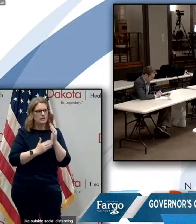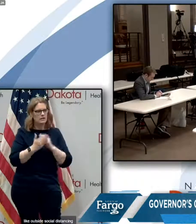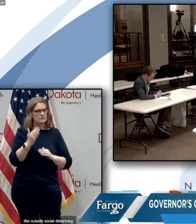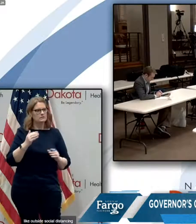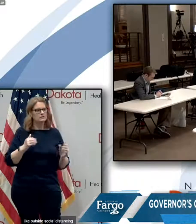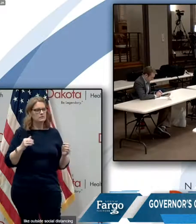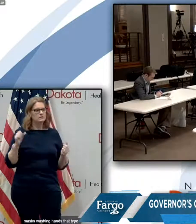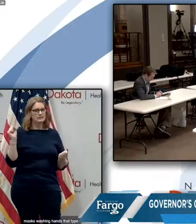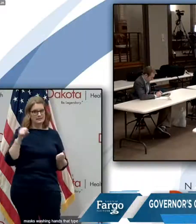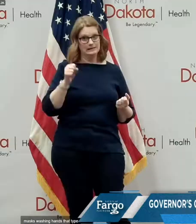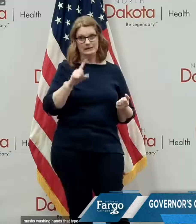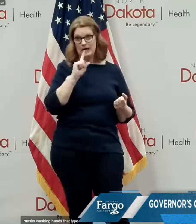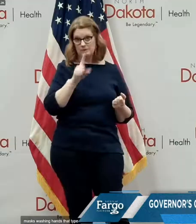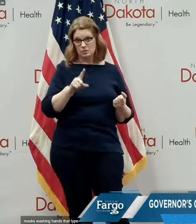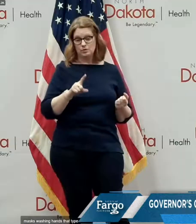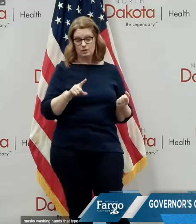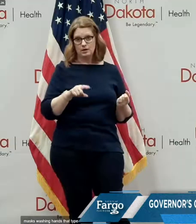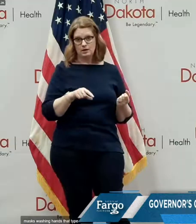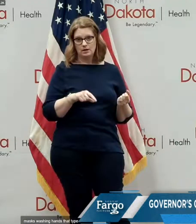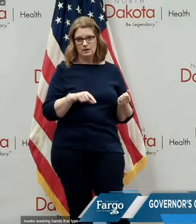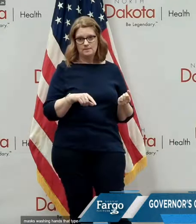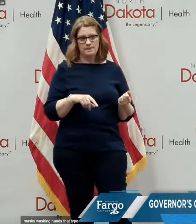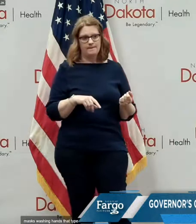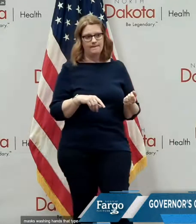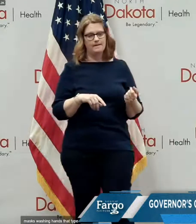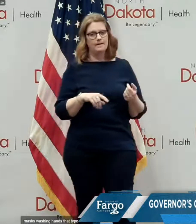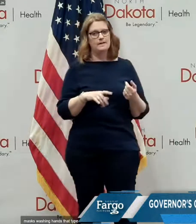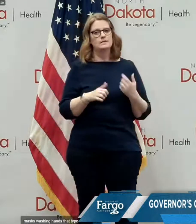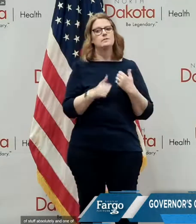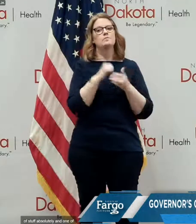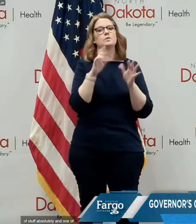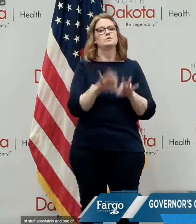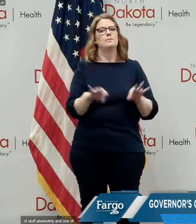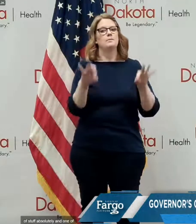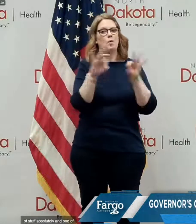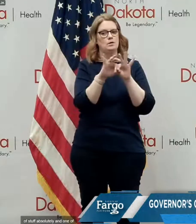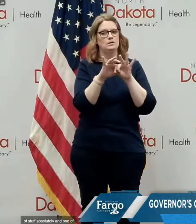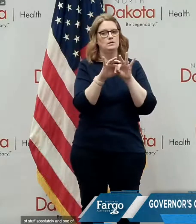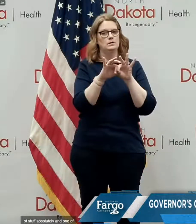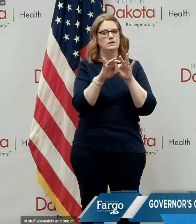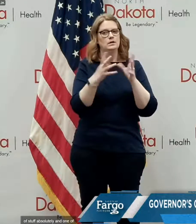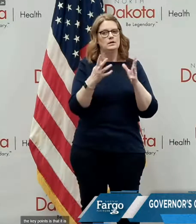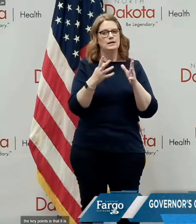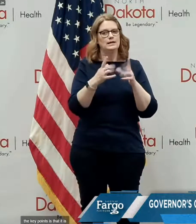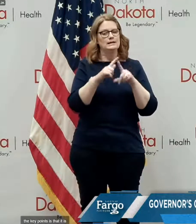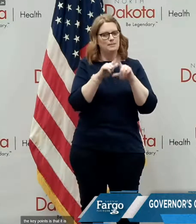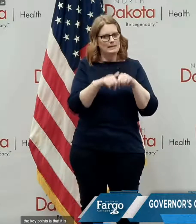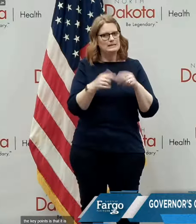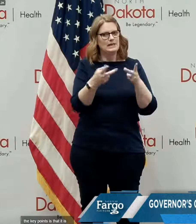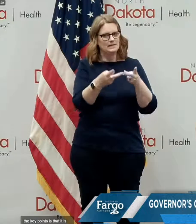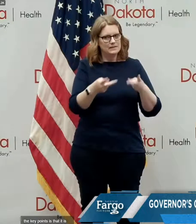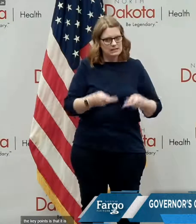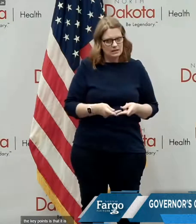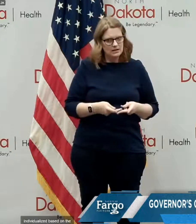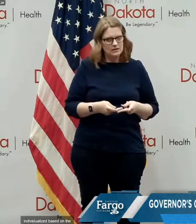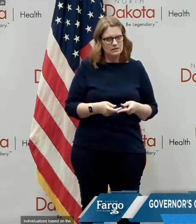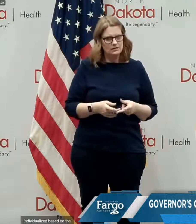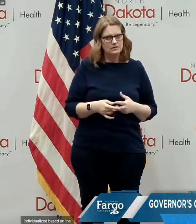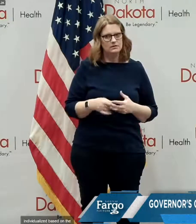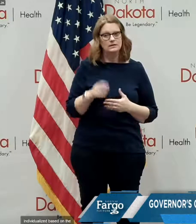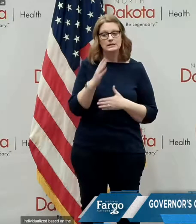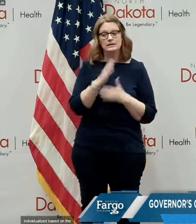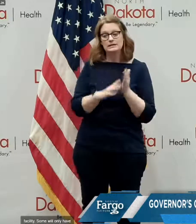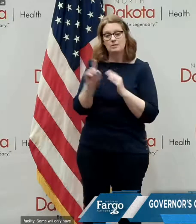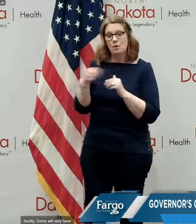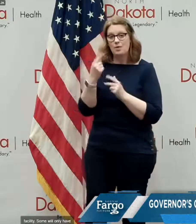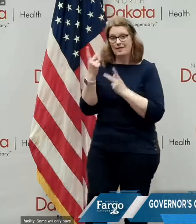of stuff? Absolutely. And one of the key points is that it is individualized based on the facility. Some will only have visitation to